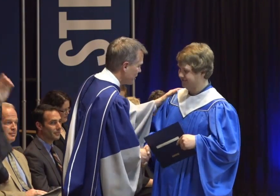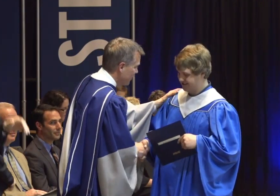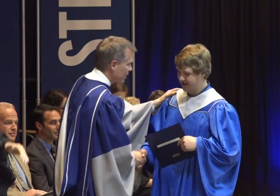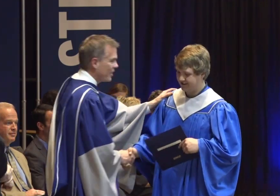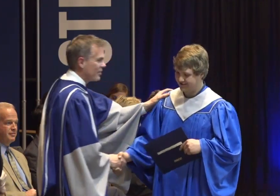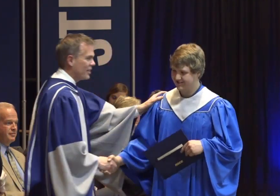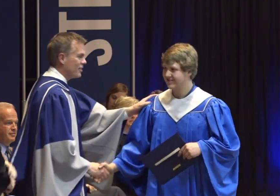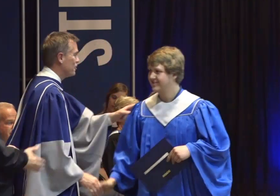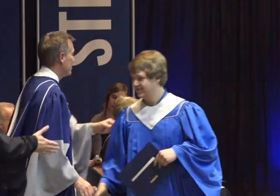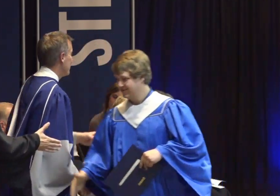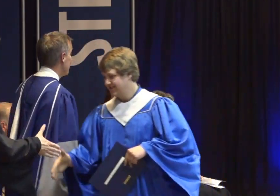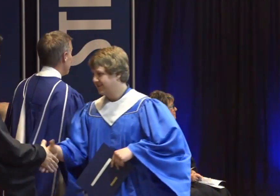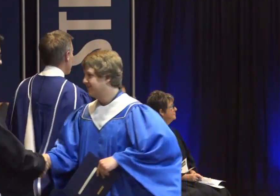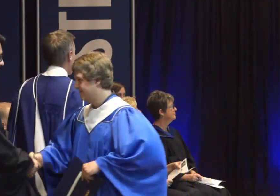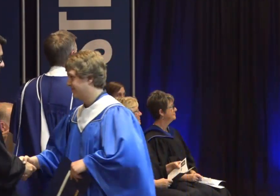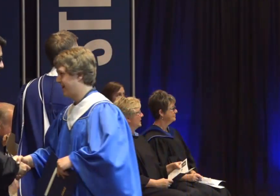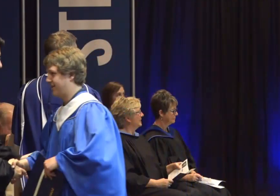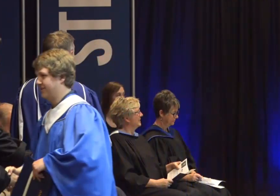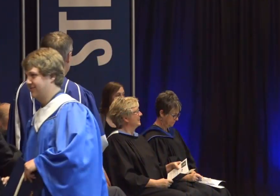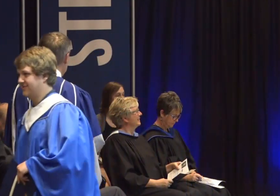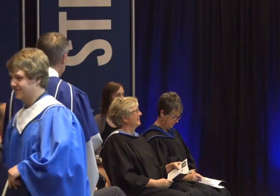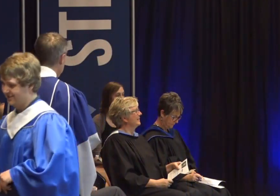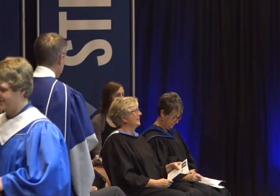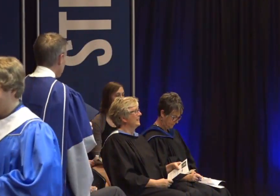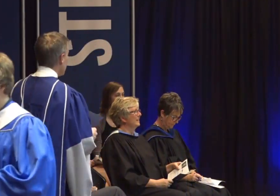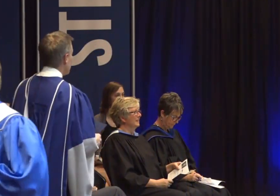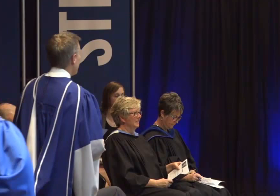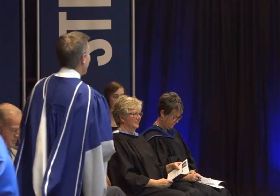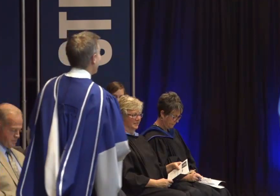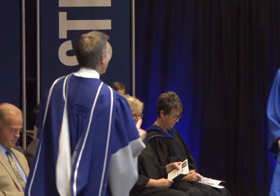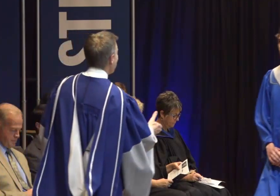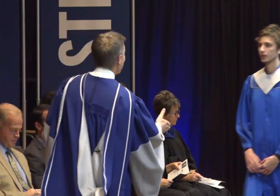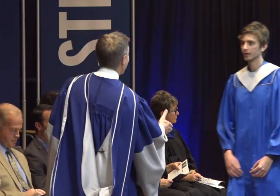Liam McNeil, honors.